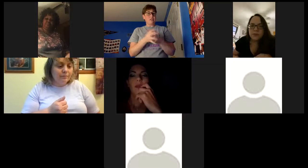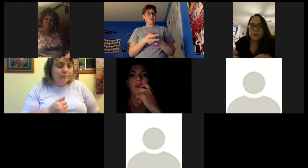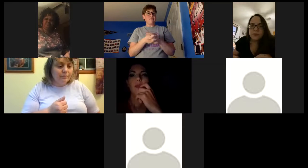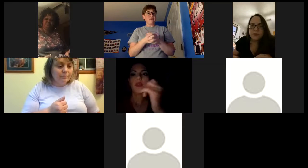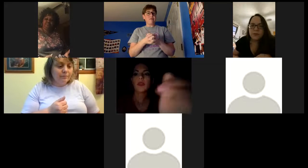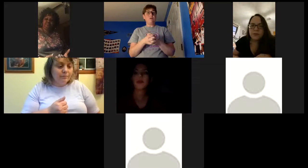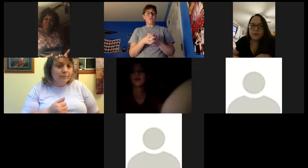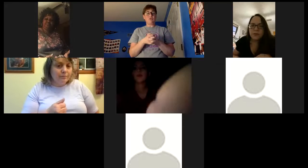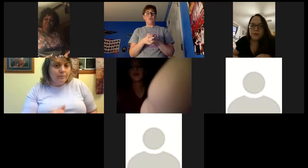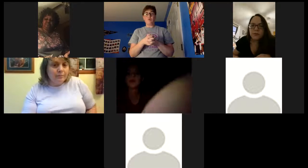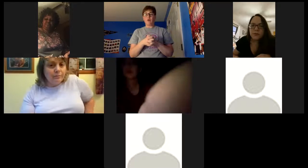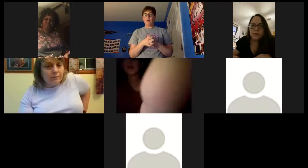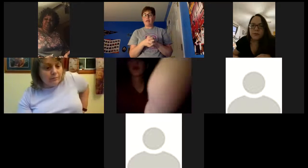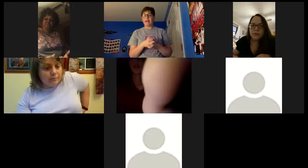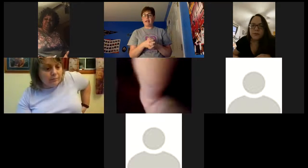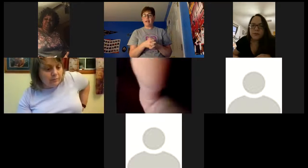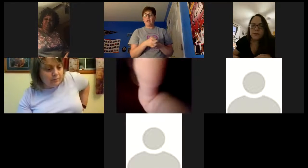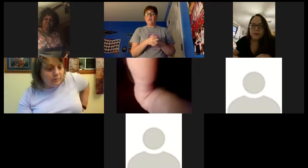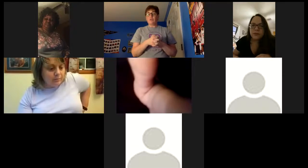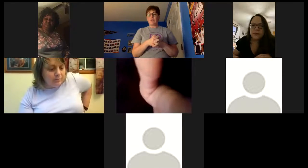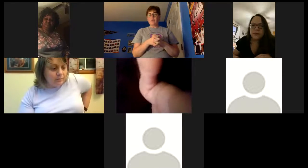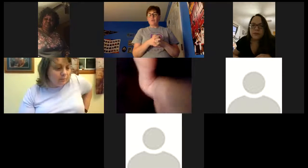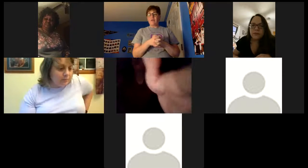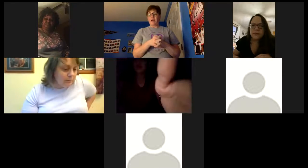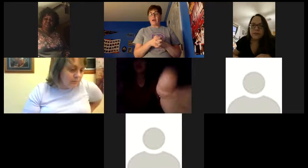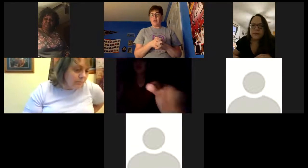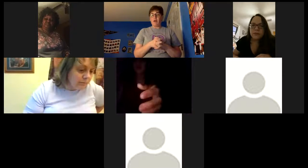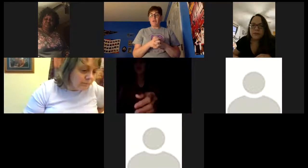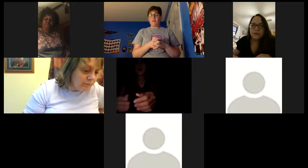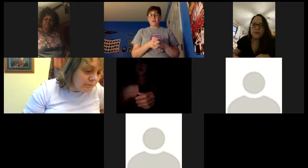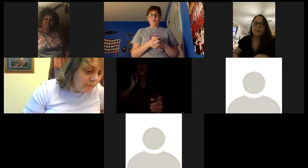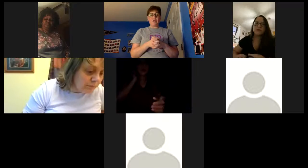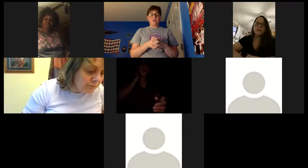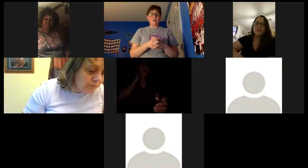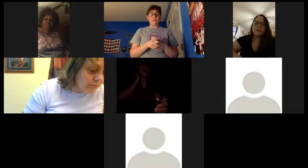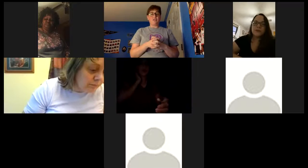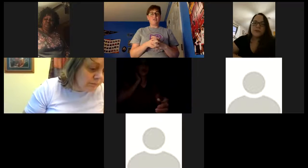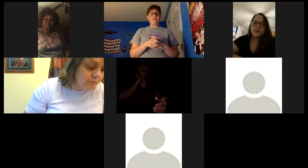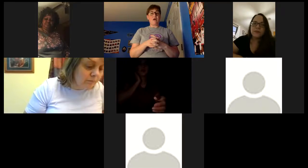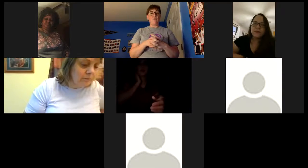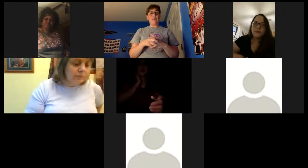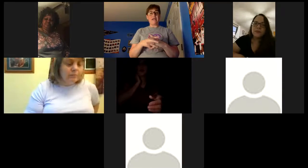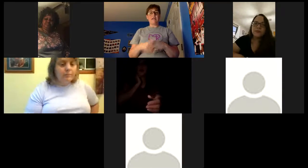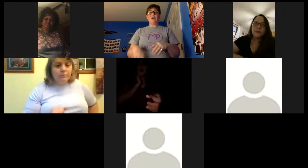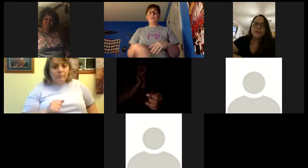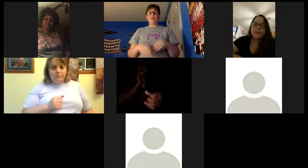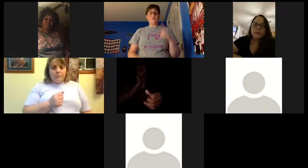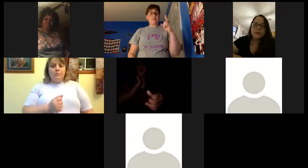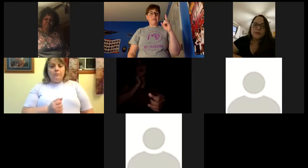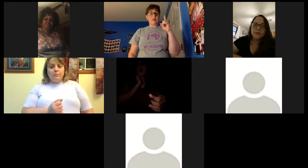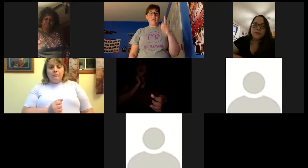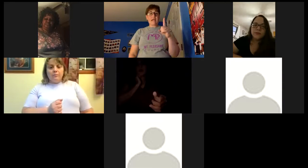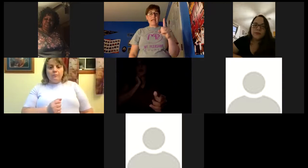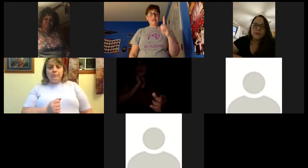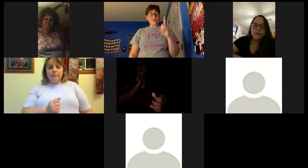All right. So we've done those two already. So then we've got our other WH questions. So we've got when. So